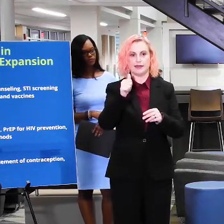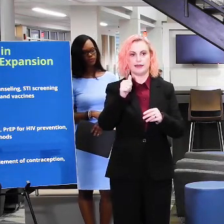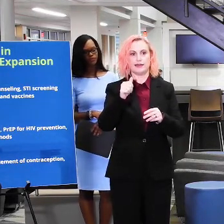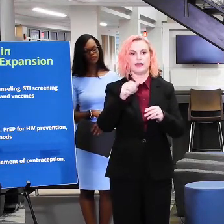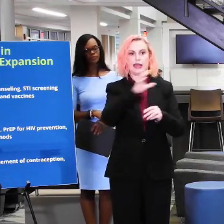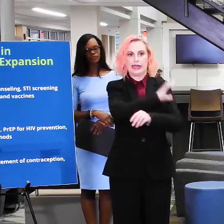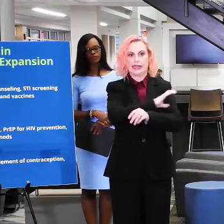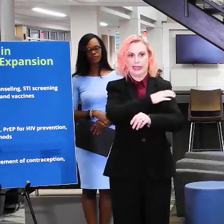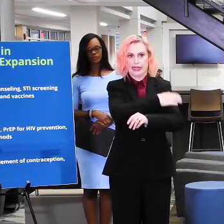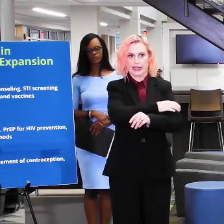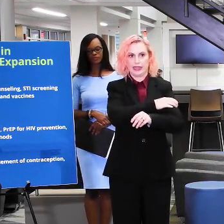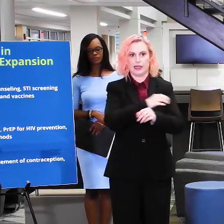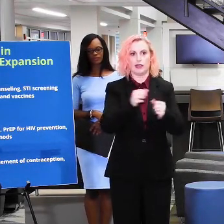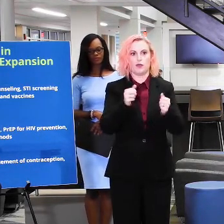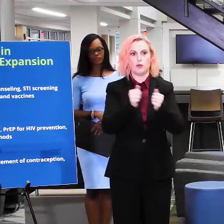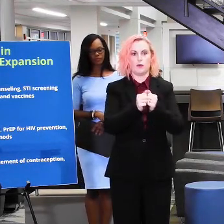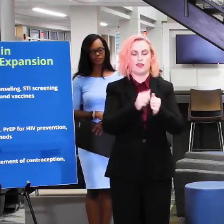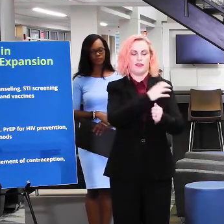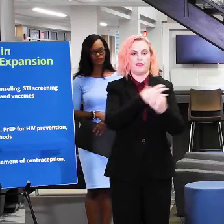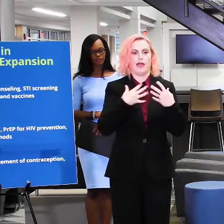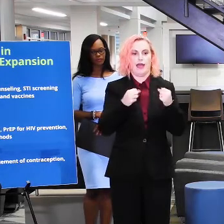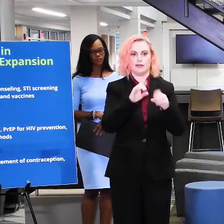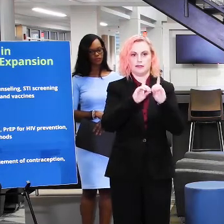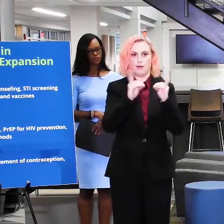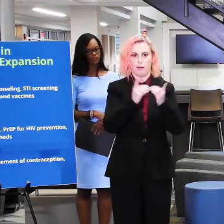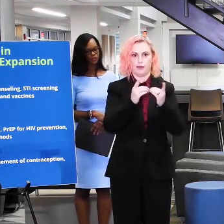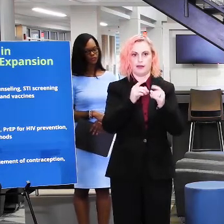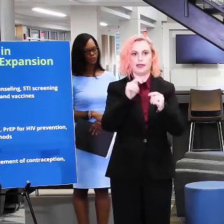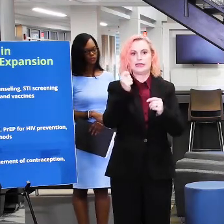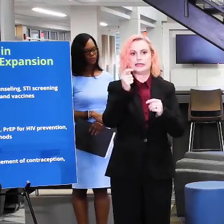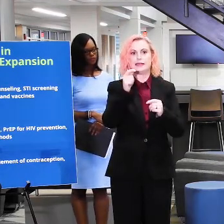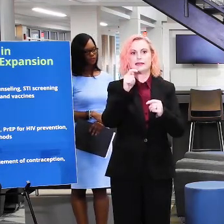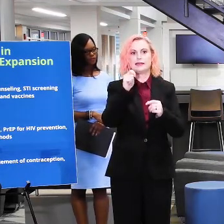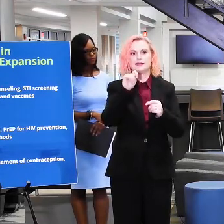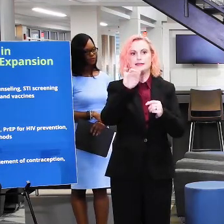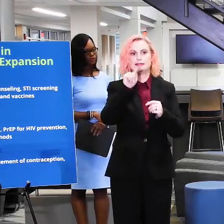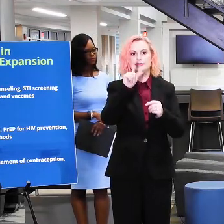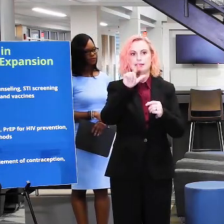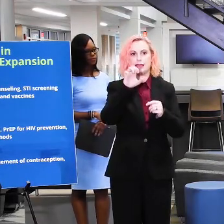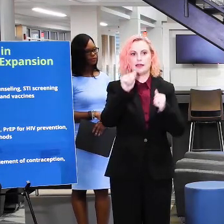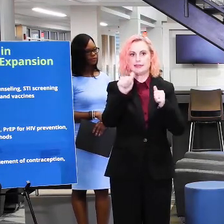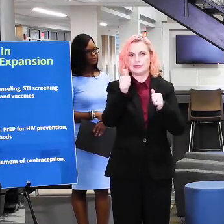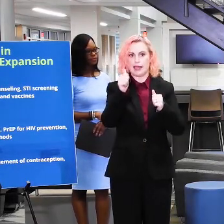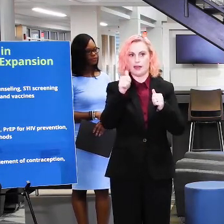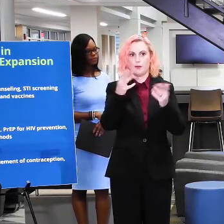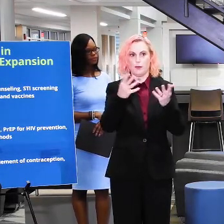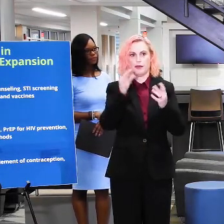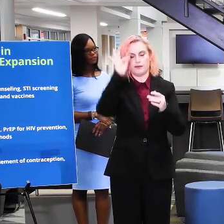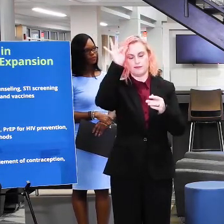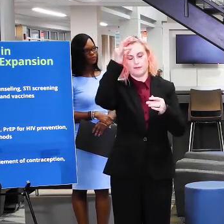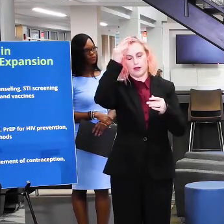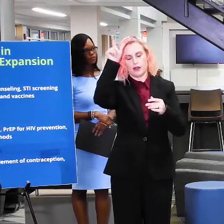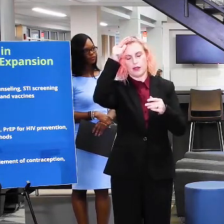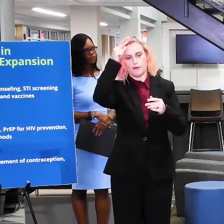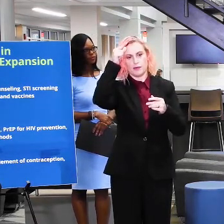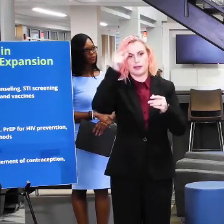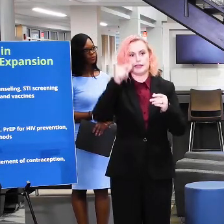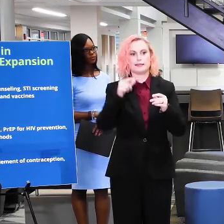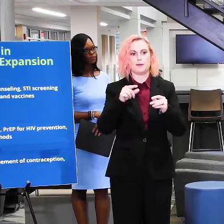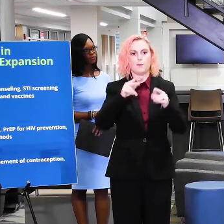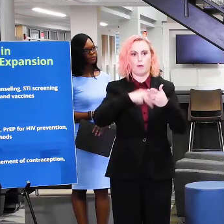Department. Title X is the federal government's program dedicated to providing individuals